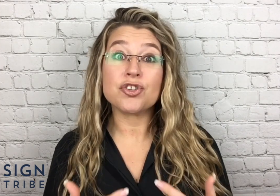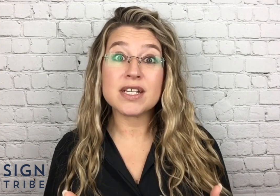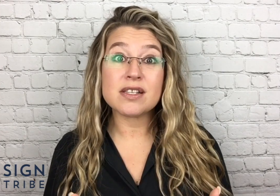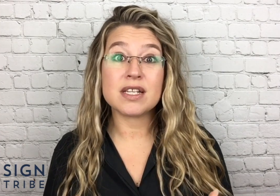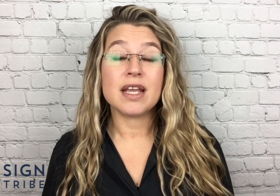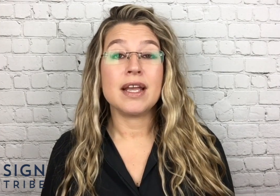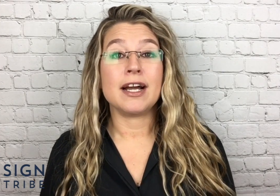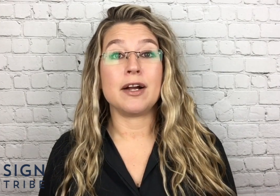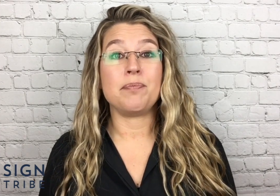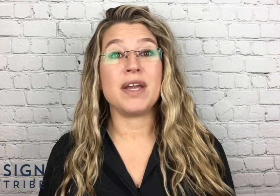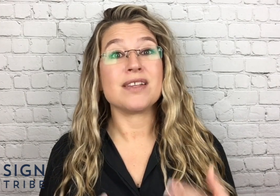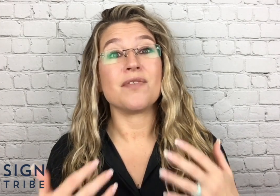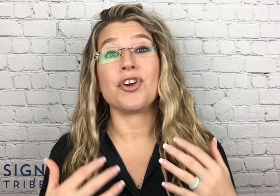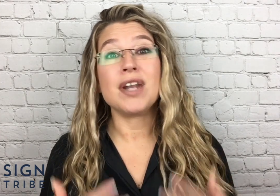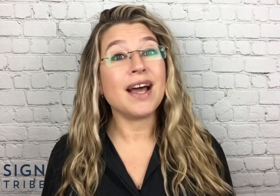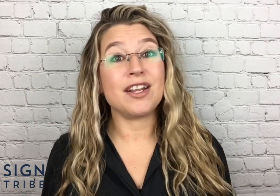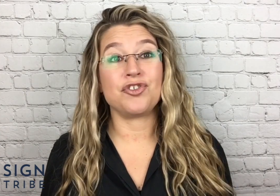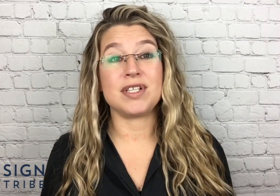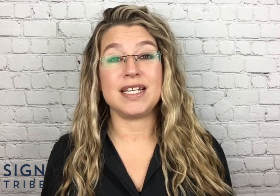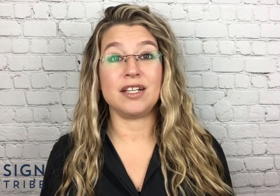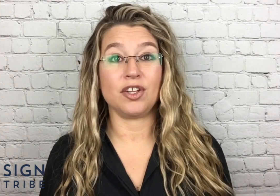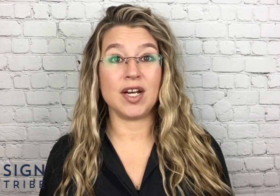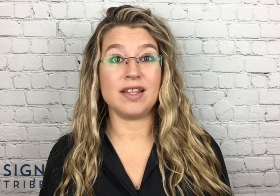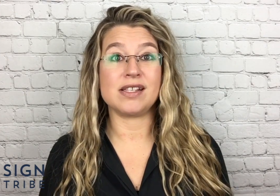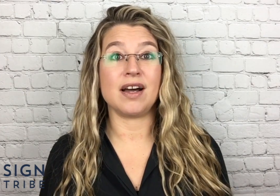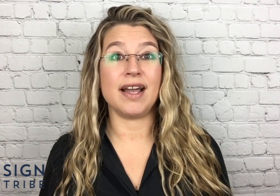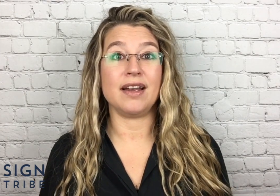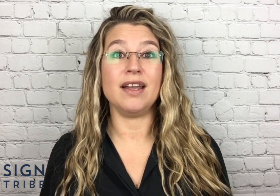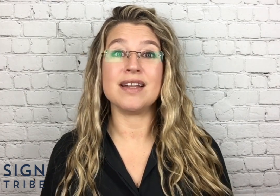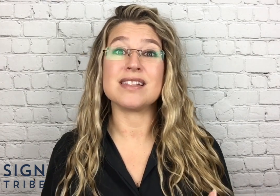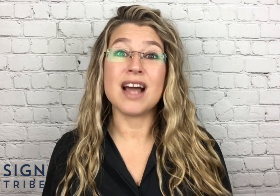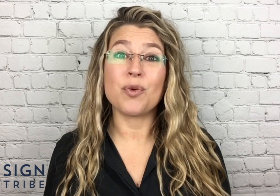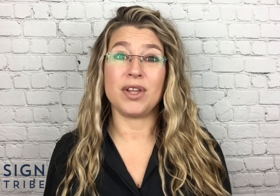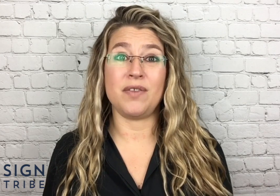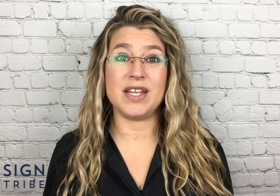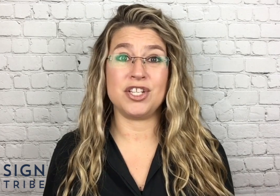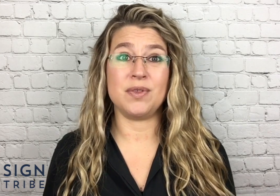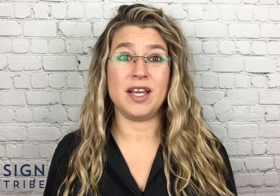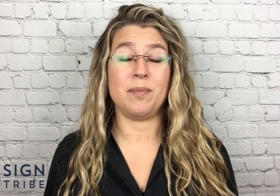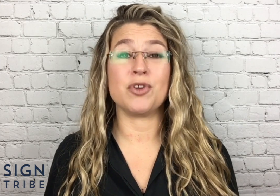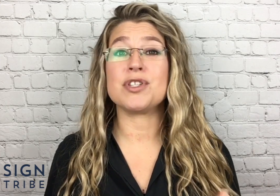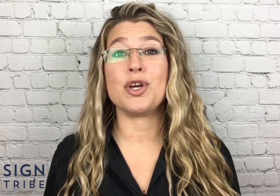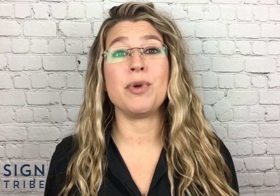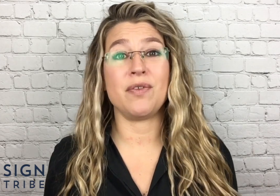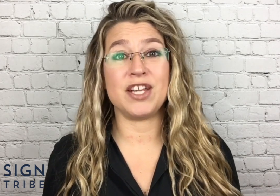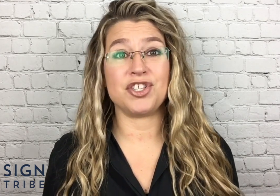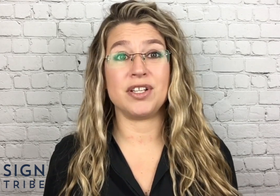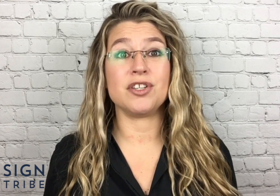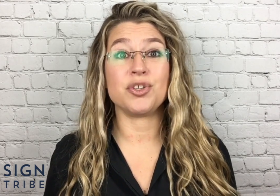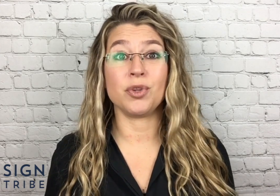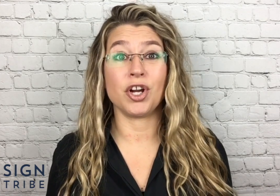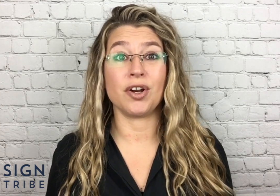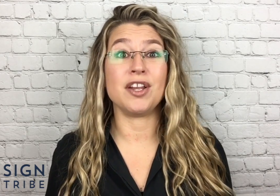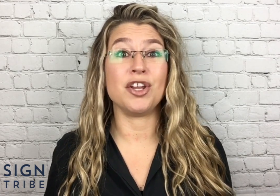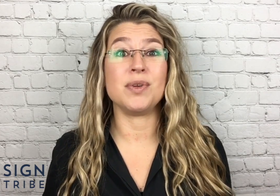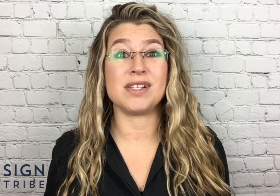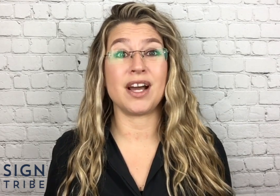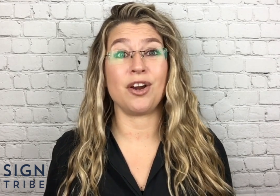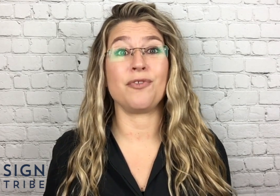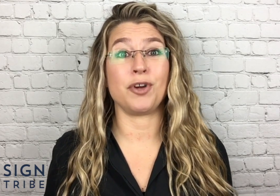interest, because if they're not interested in learning the sign and it's not relevant to them, there's no motivation to learn and no desire from